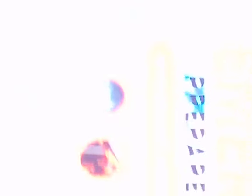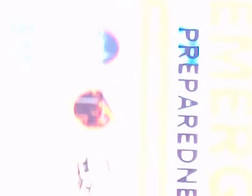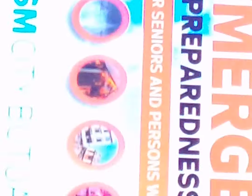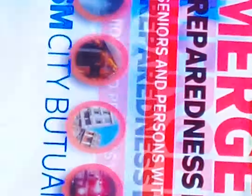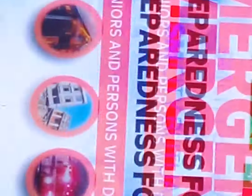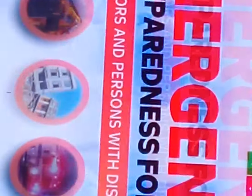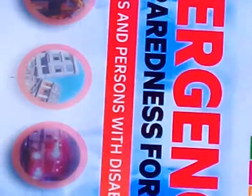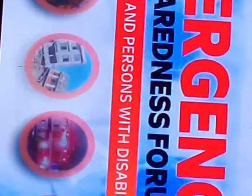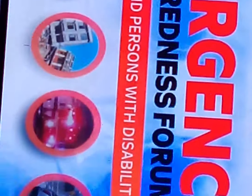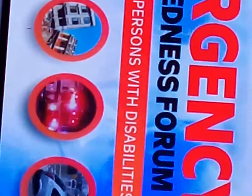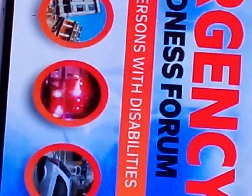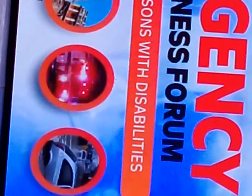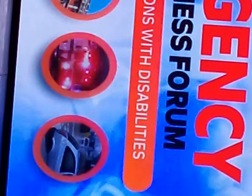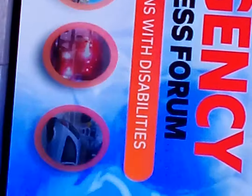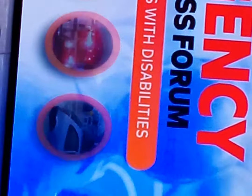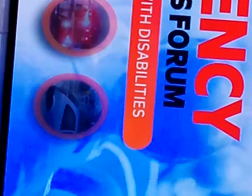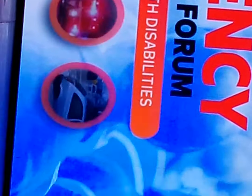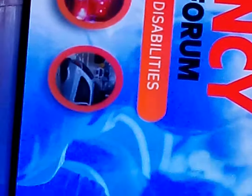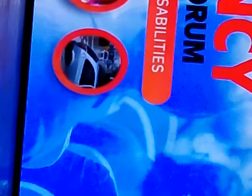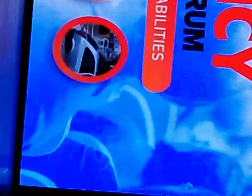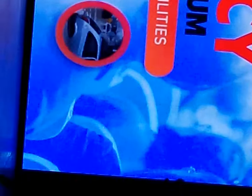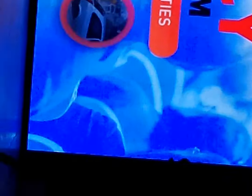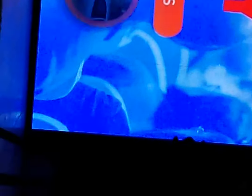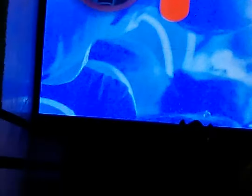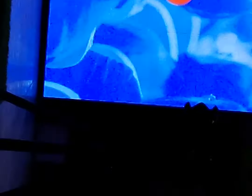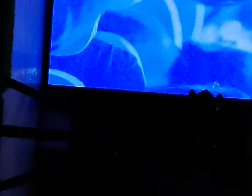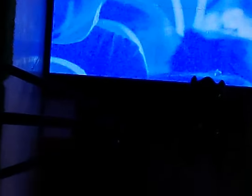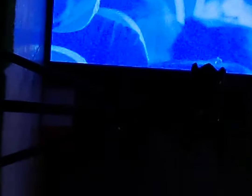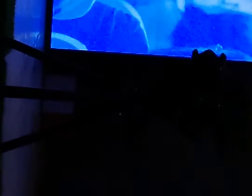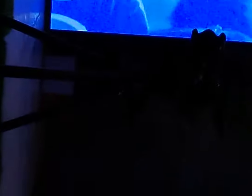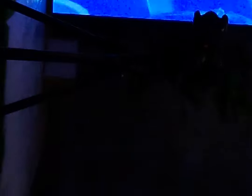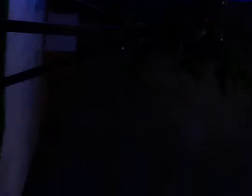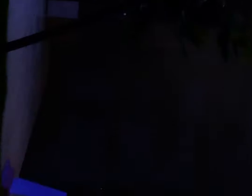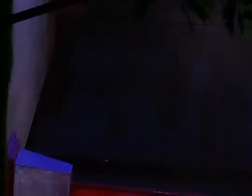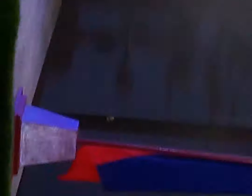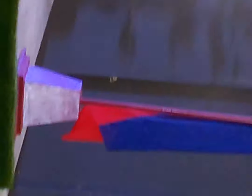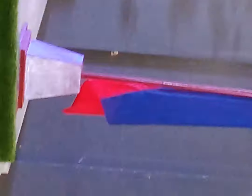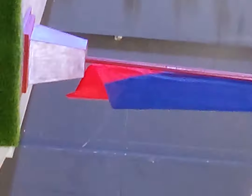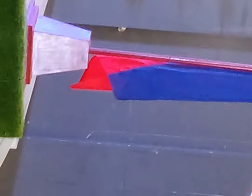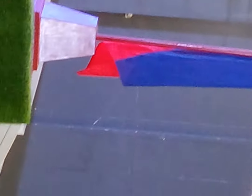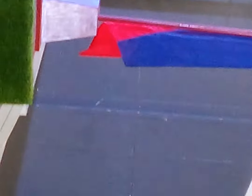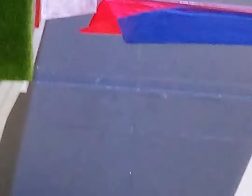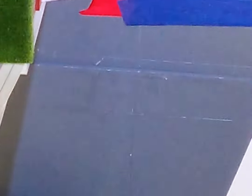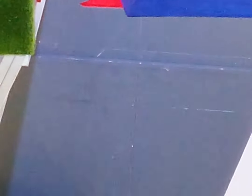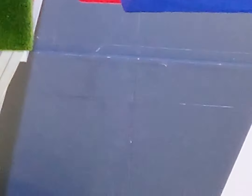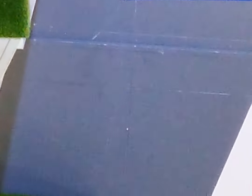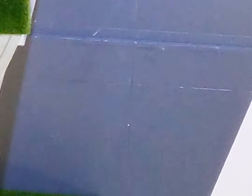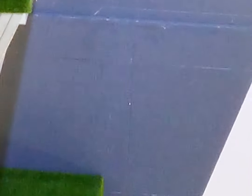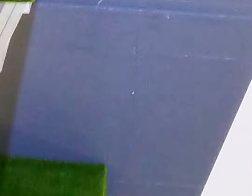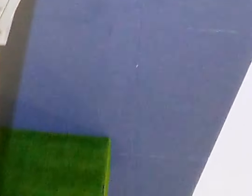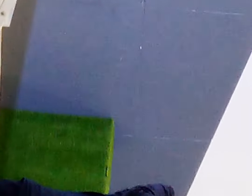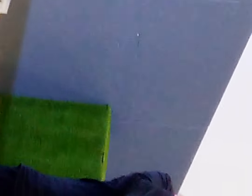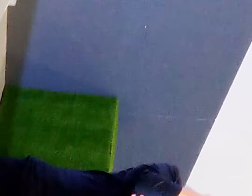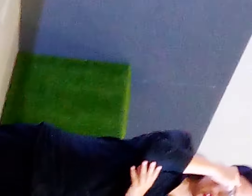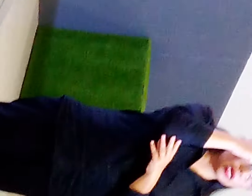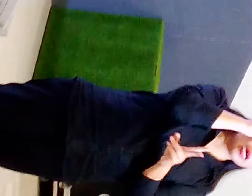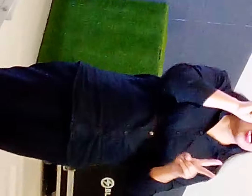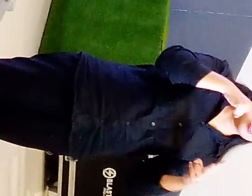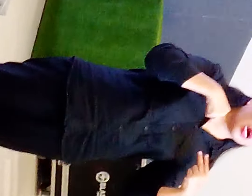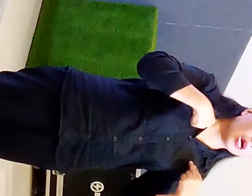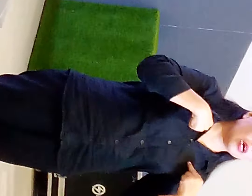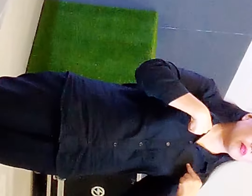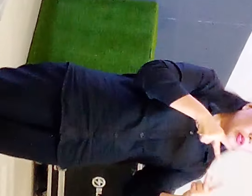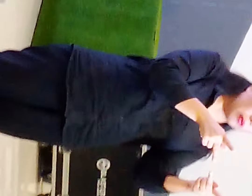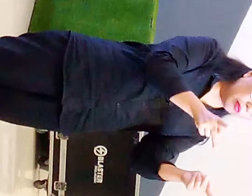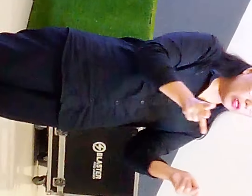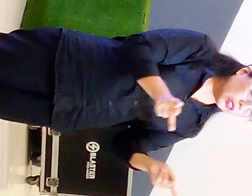friendly. So dili mag-uol ang atong mga seniors tumadto sa atong evacuation center. It's because do na may area